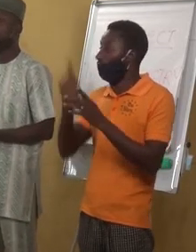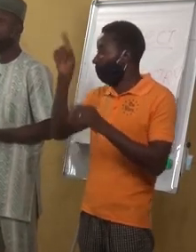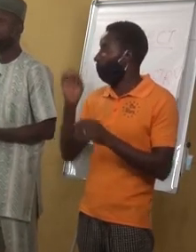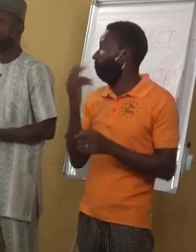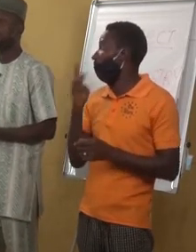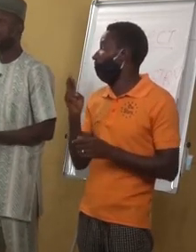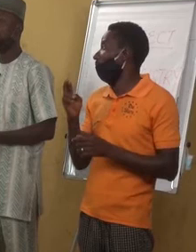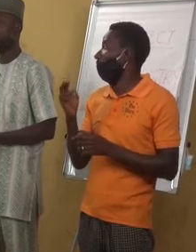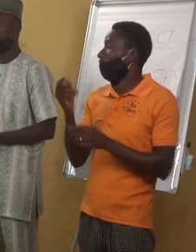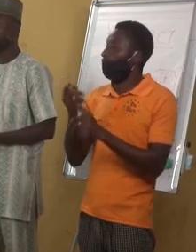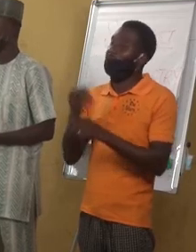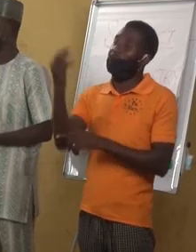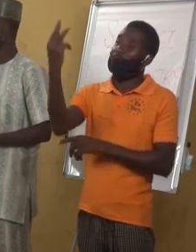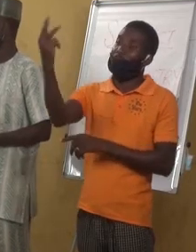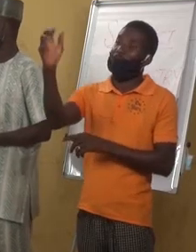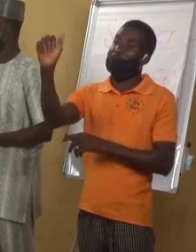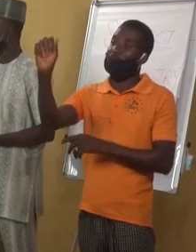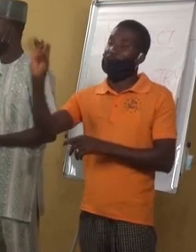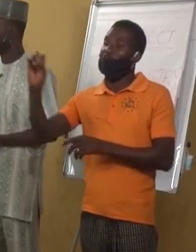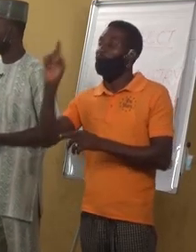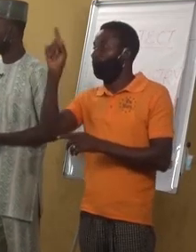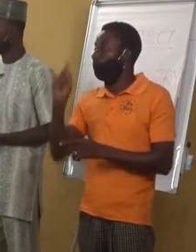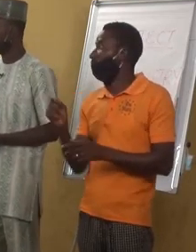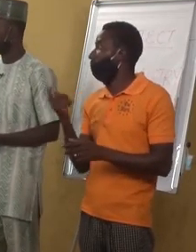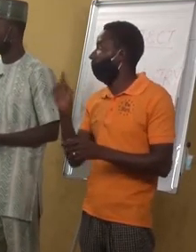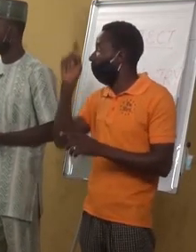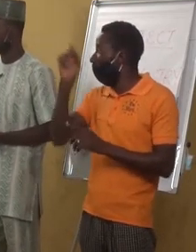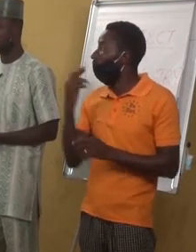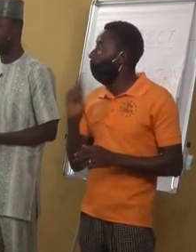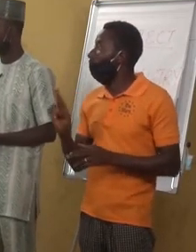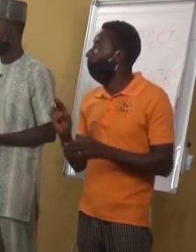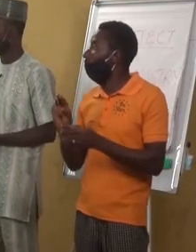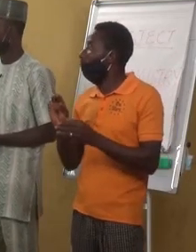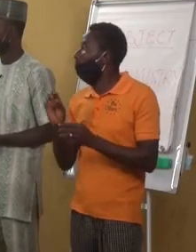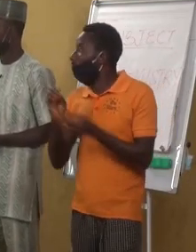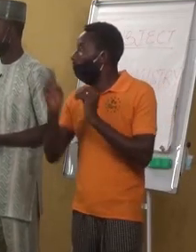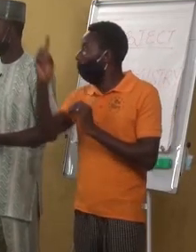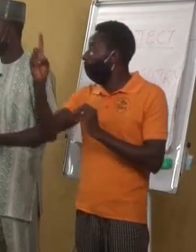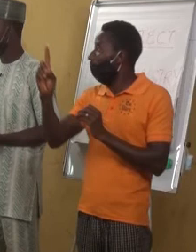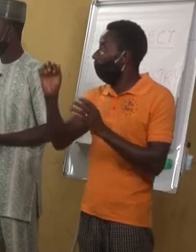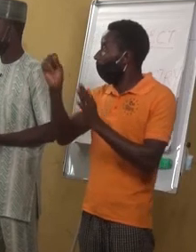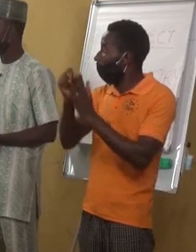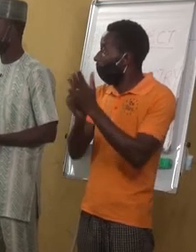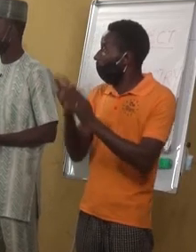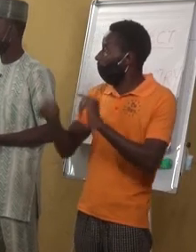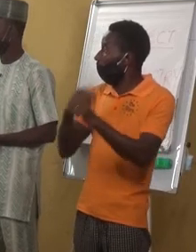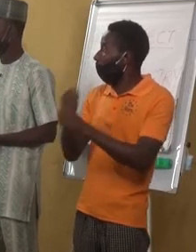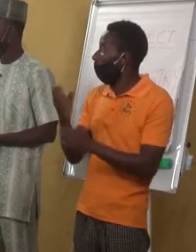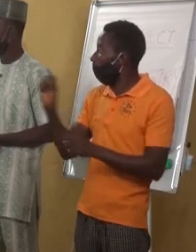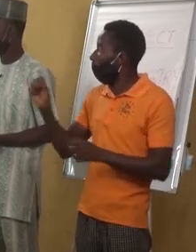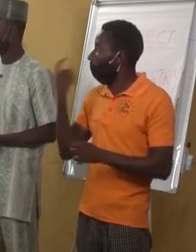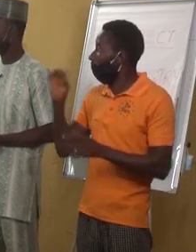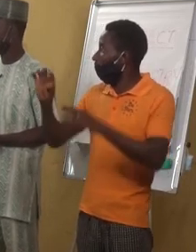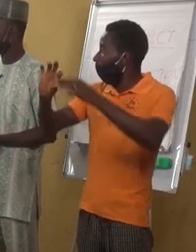because they are all gotten from past WAEC question papers. The questions are: question 1, state the types